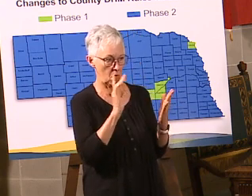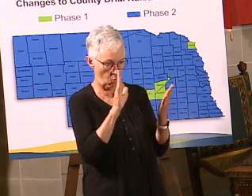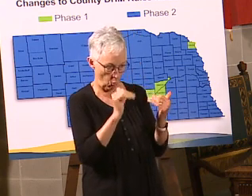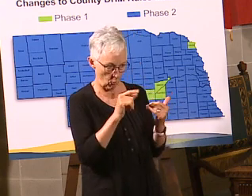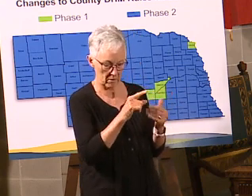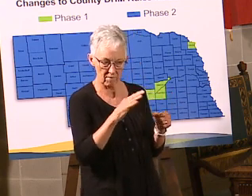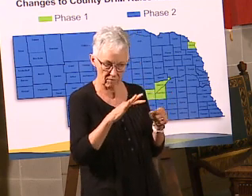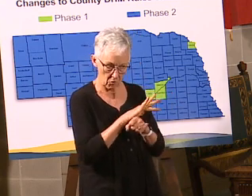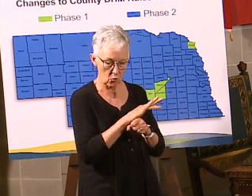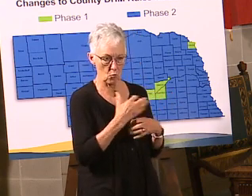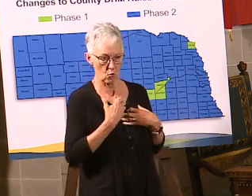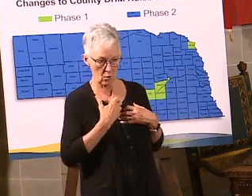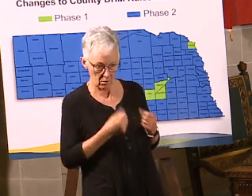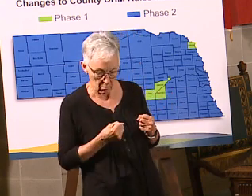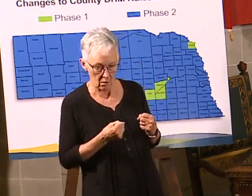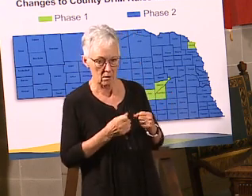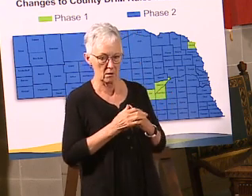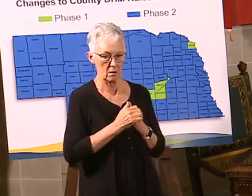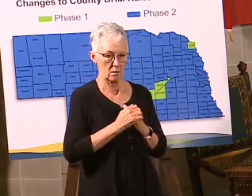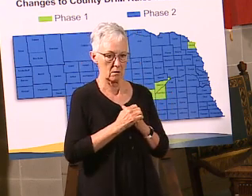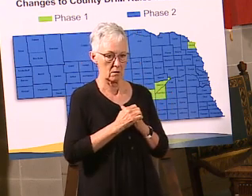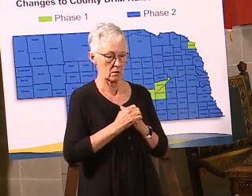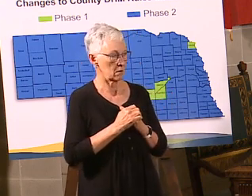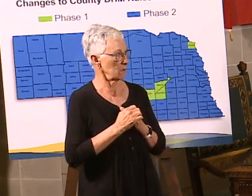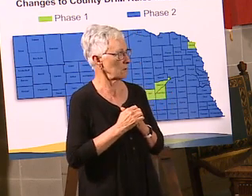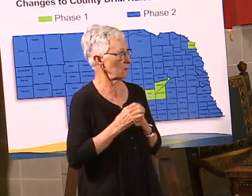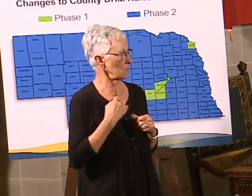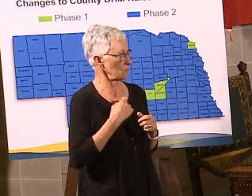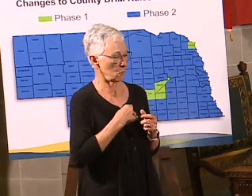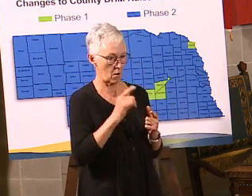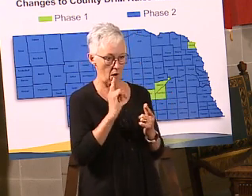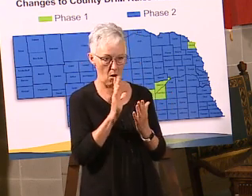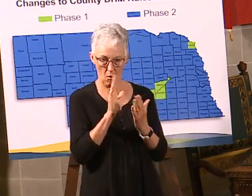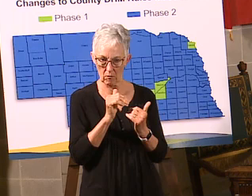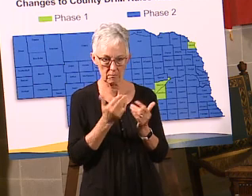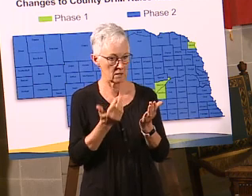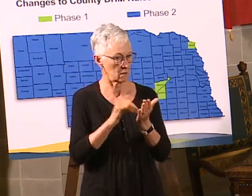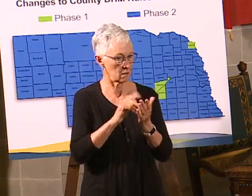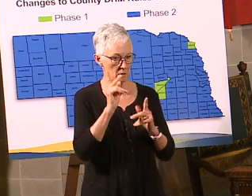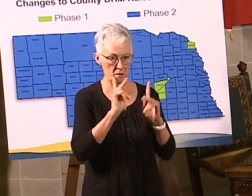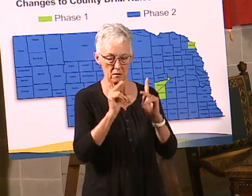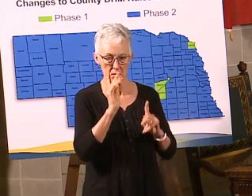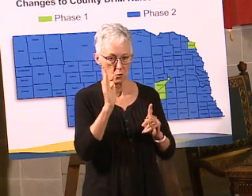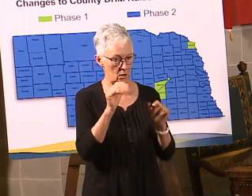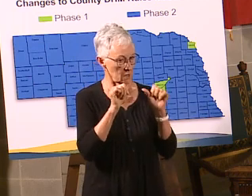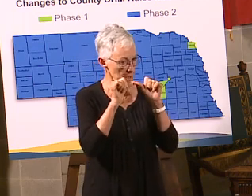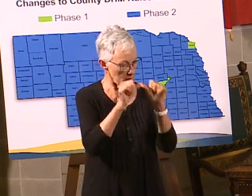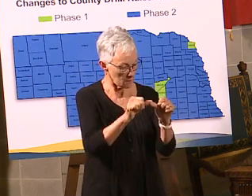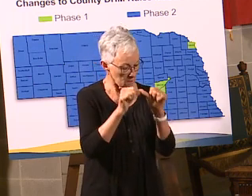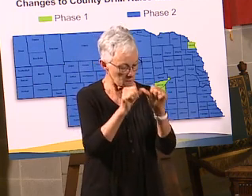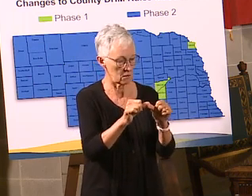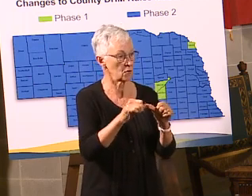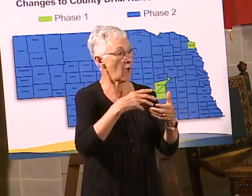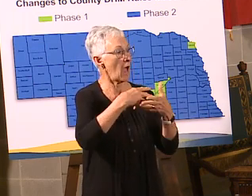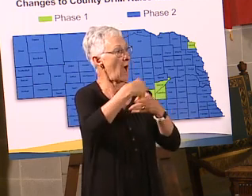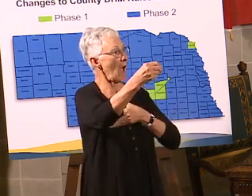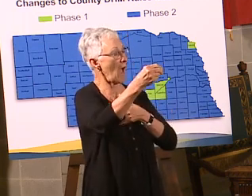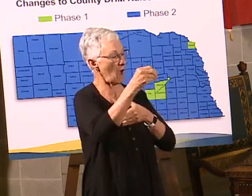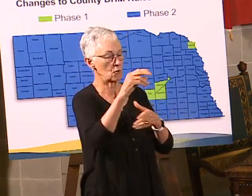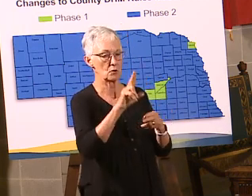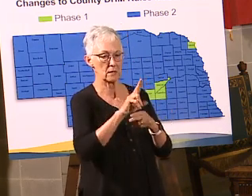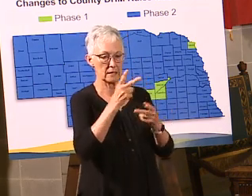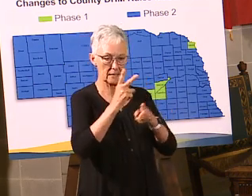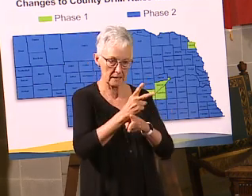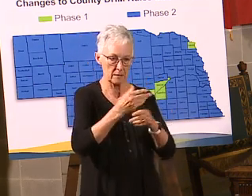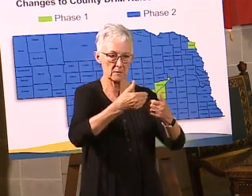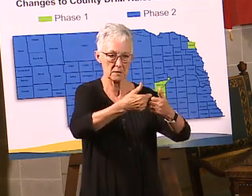And, with regard to other thoughts, we just hope that, again, people will continue when they're out in public to practice good social distancing so we